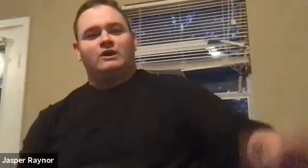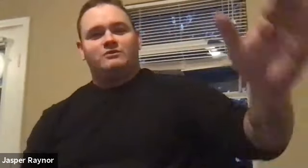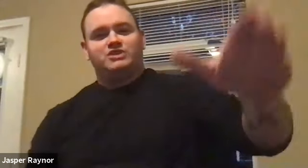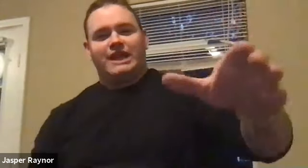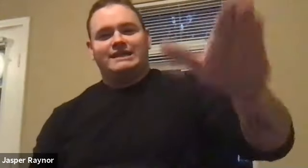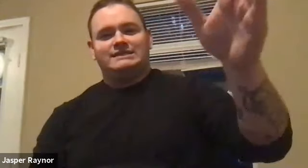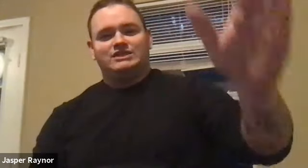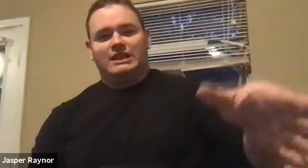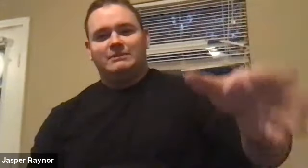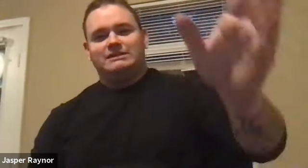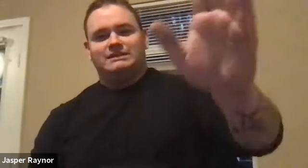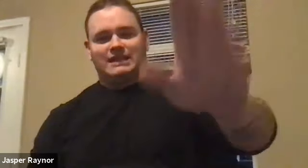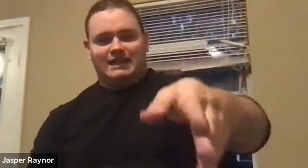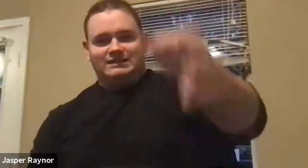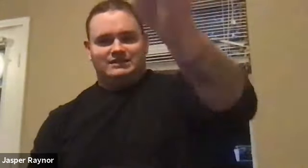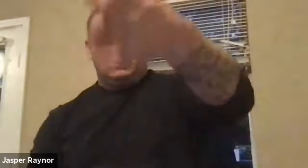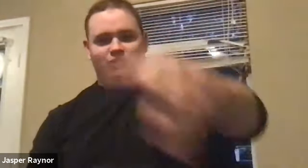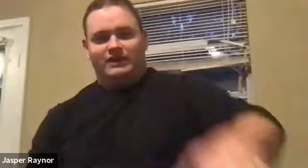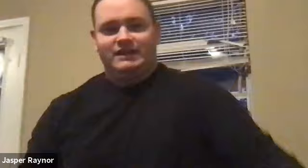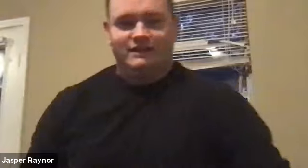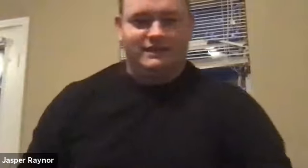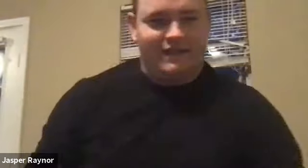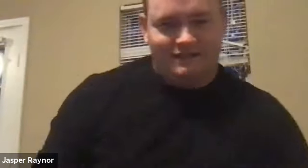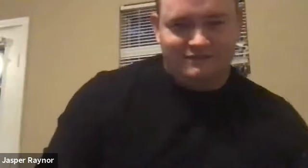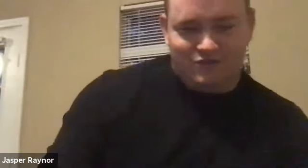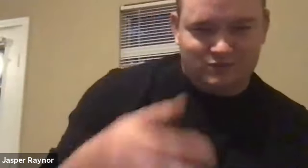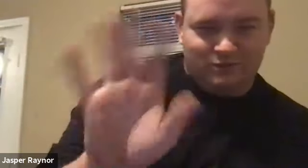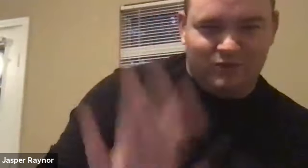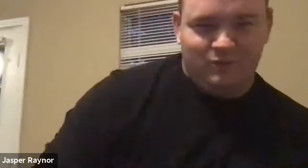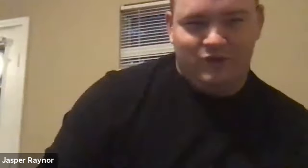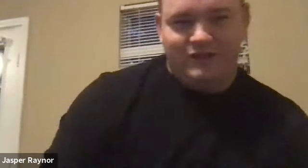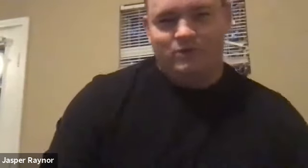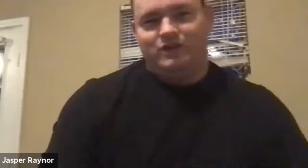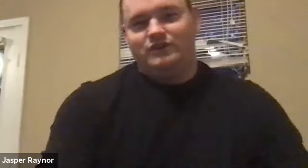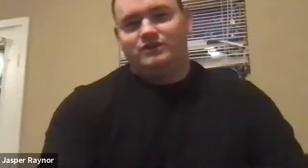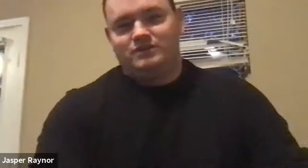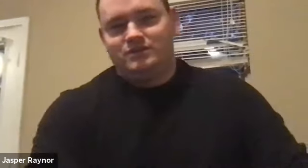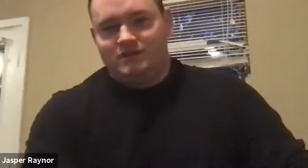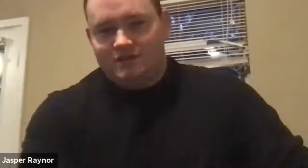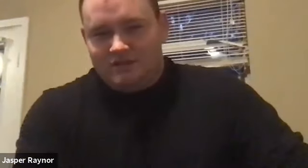from Shannon to Jamie to Kayla to Corey. And Crystal, we're ignoring her.